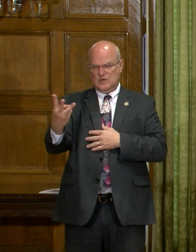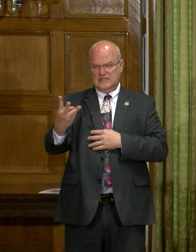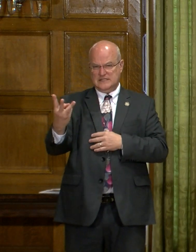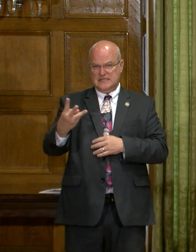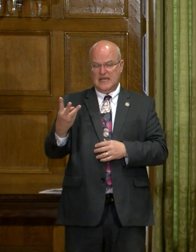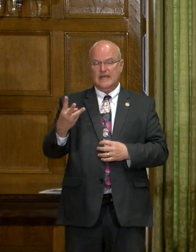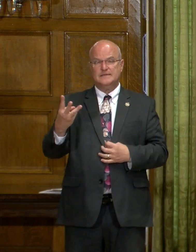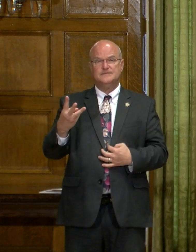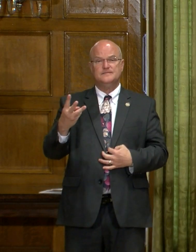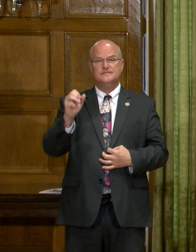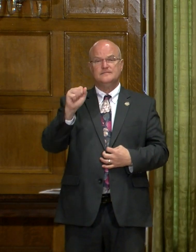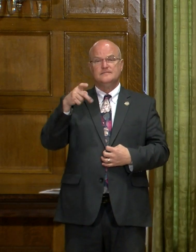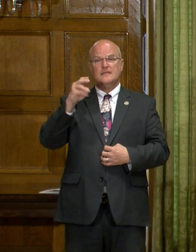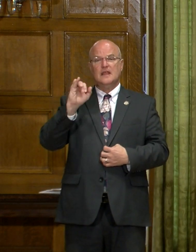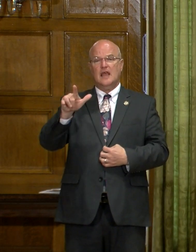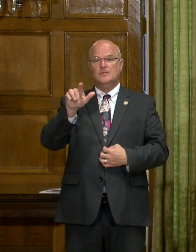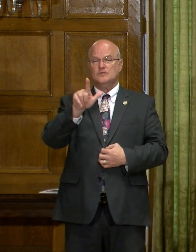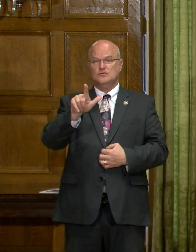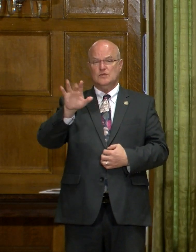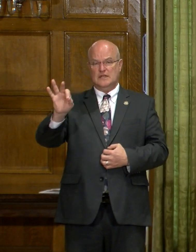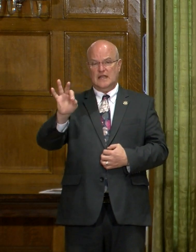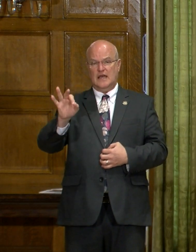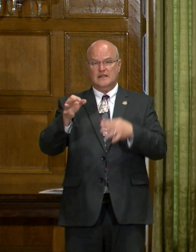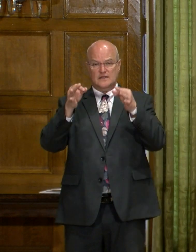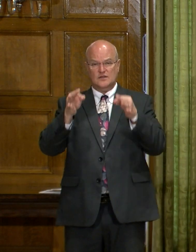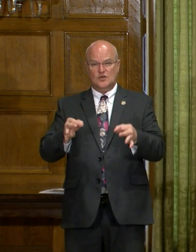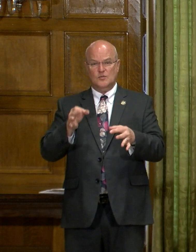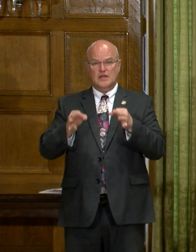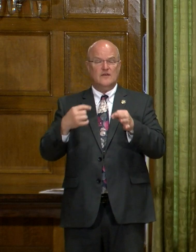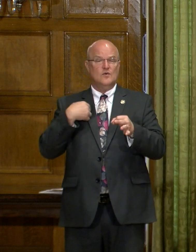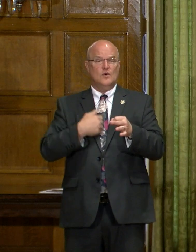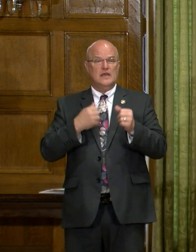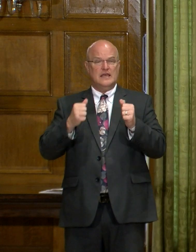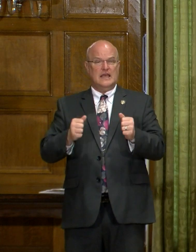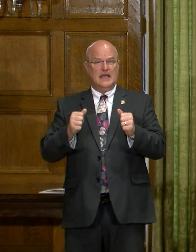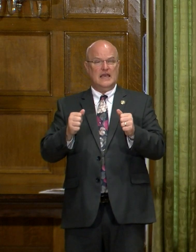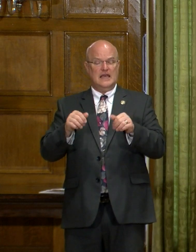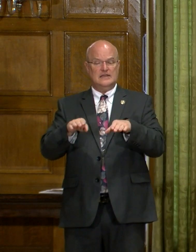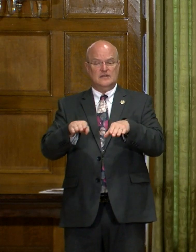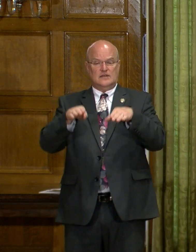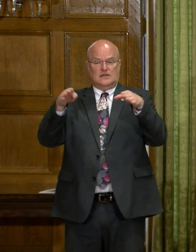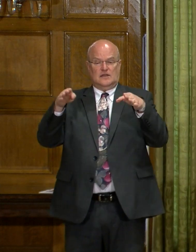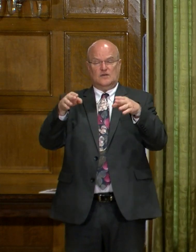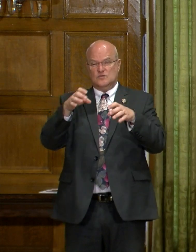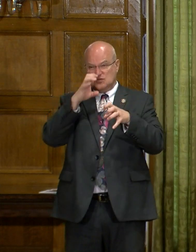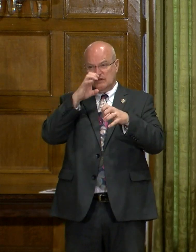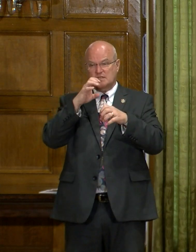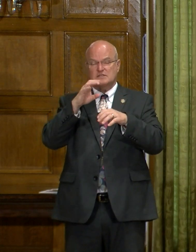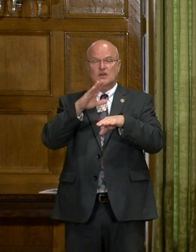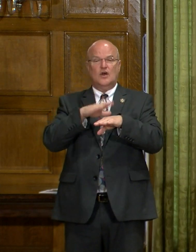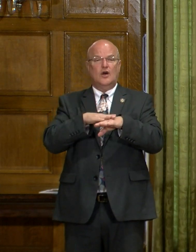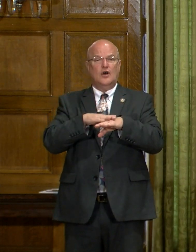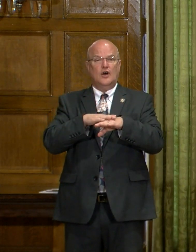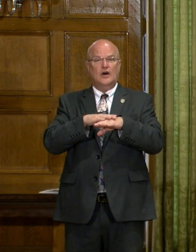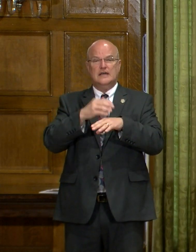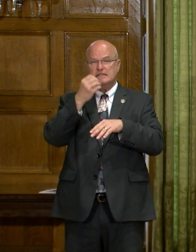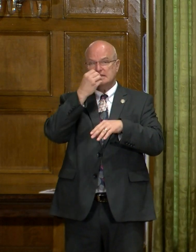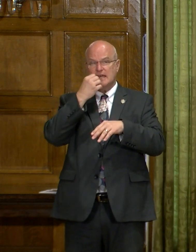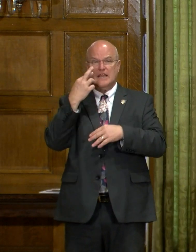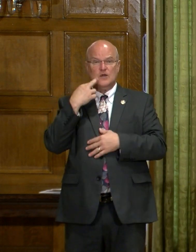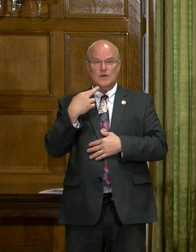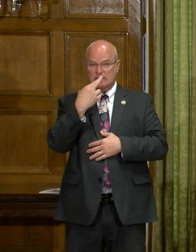Wednesday, April 29th, to determine whether we can lift any restrictions in regard to